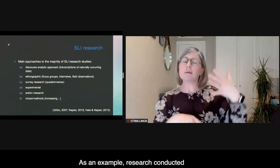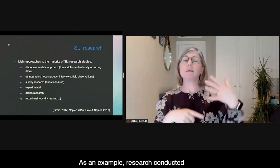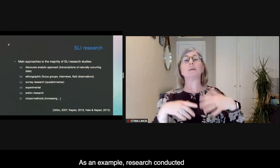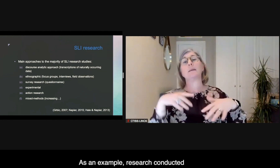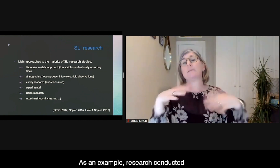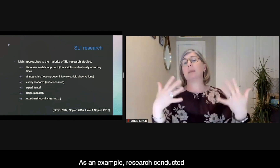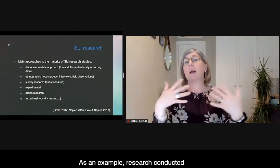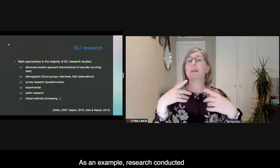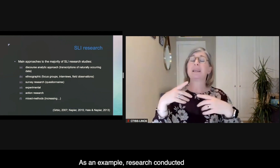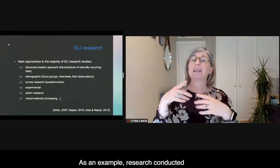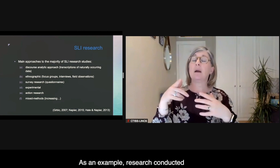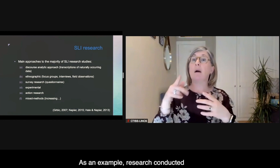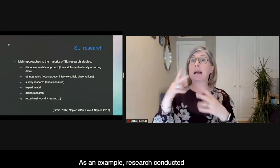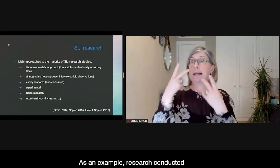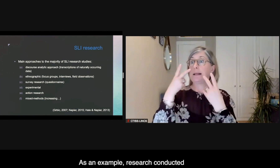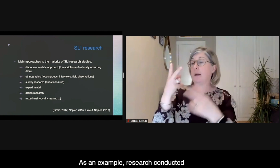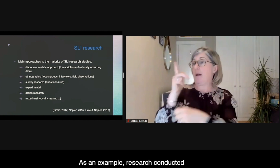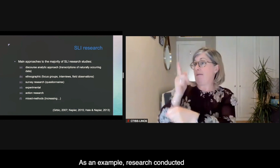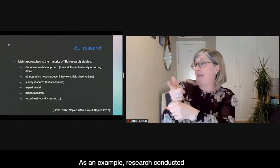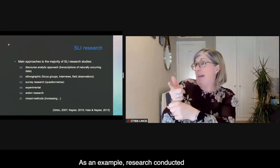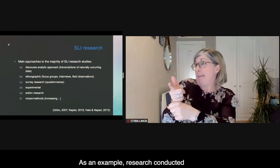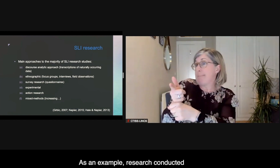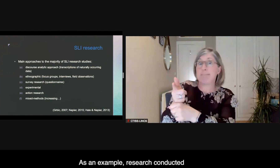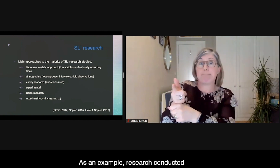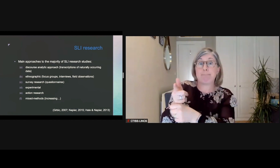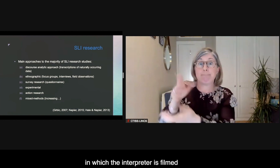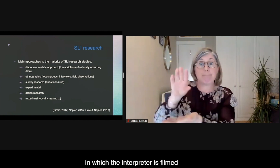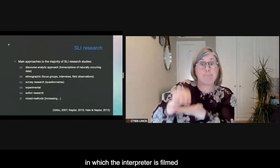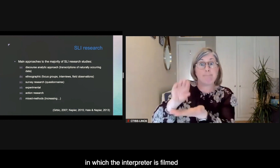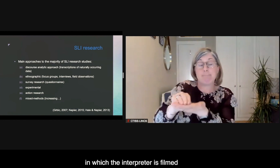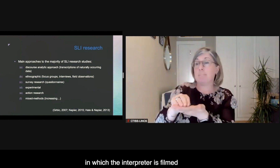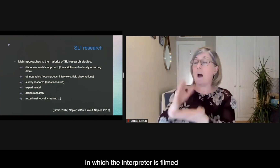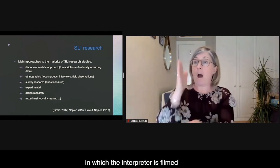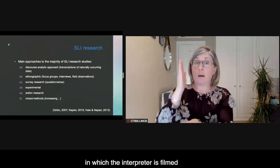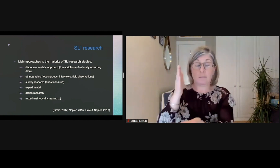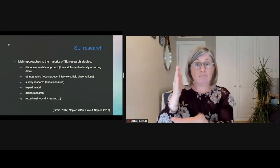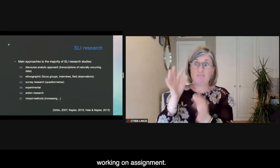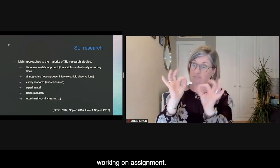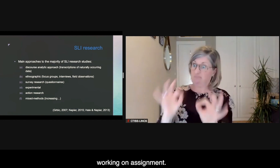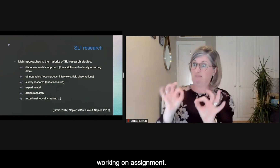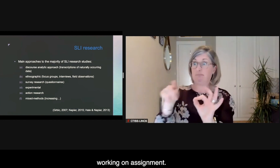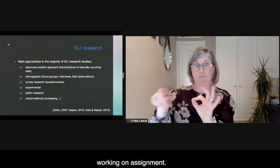As an example, research conducted in which the interpreter is filmed working on assignment.